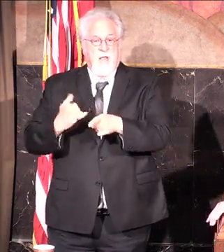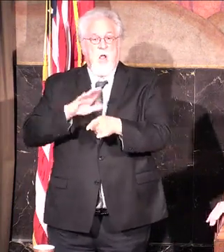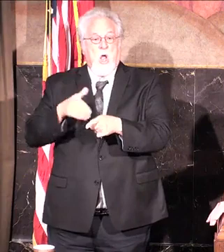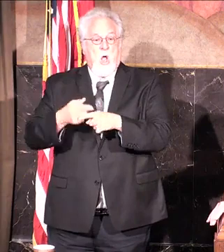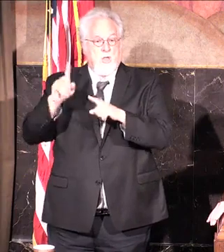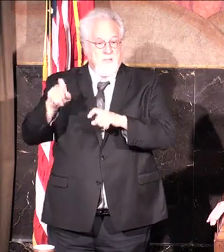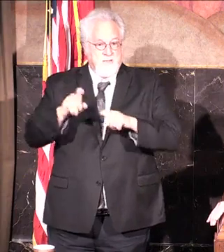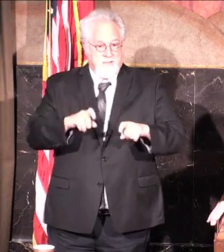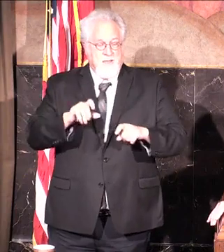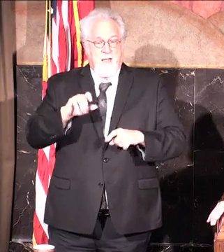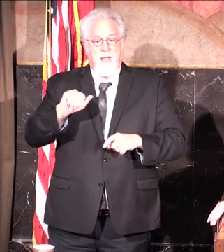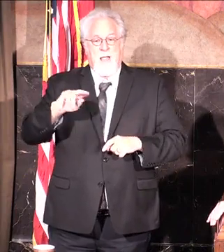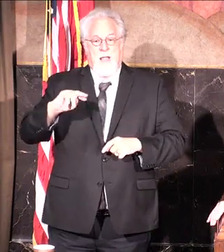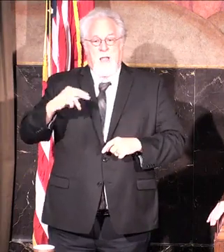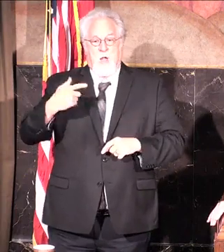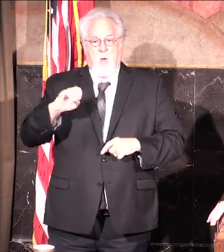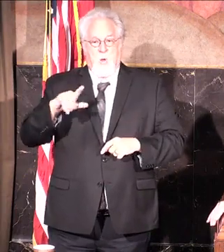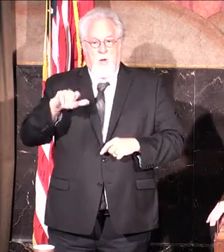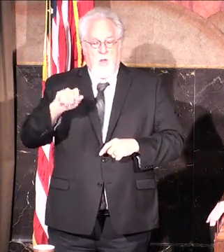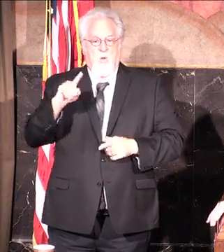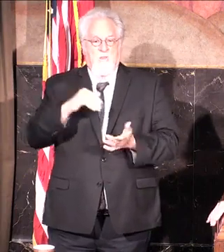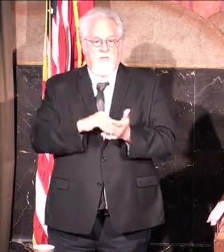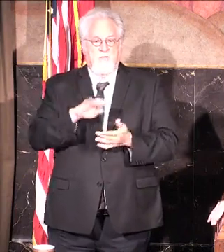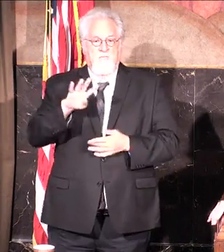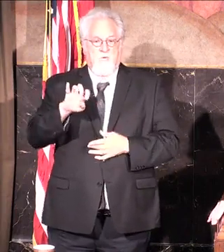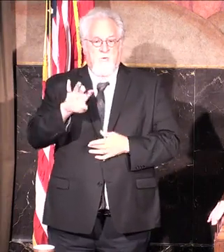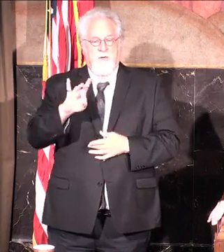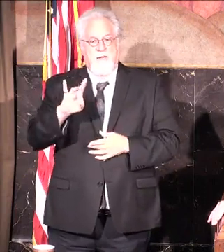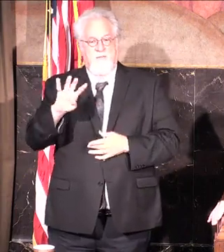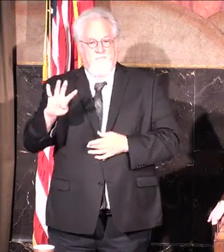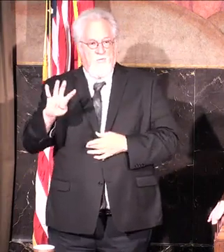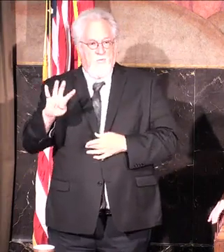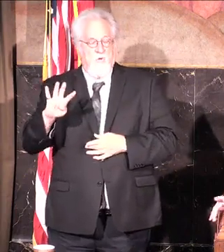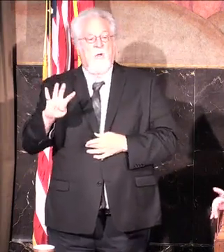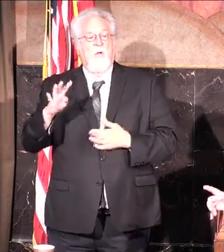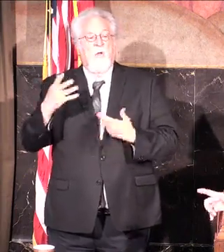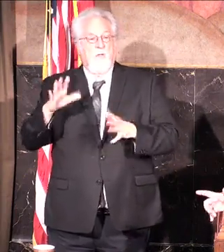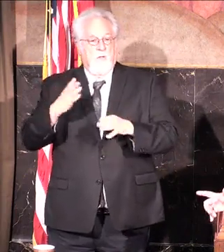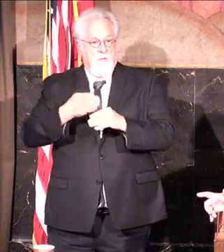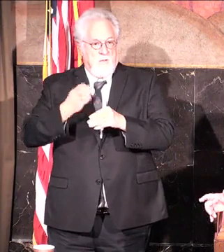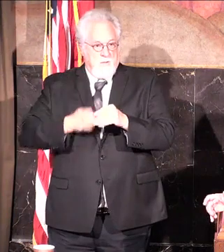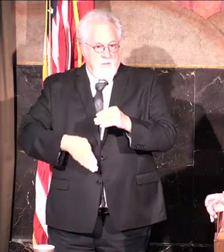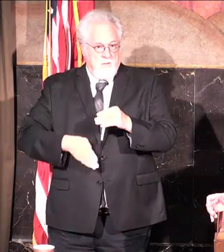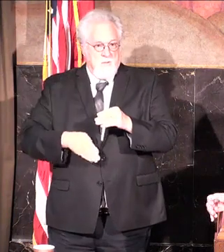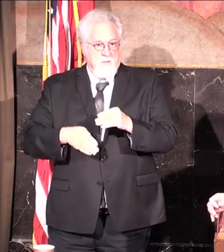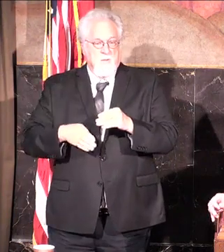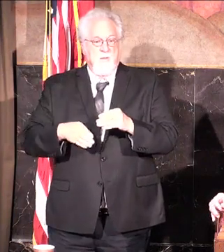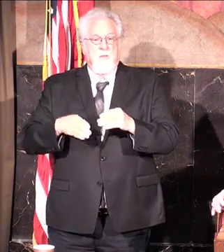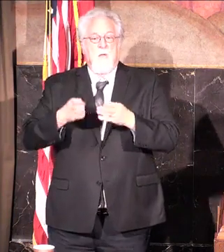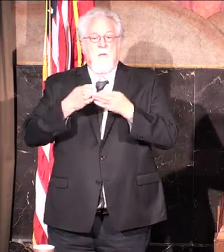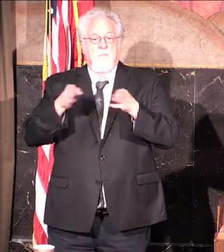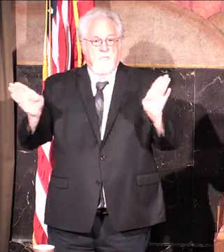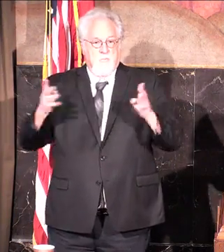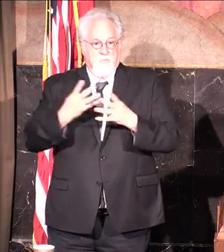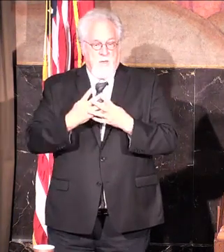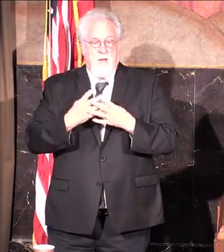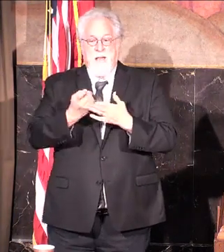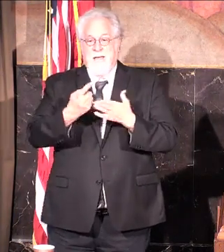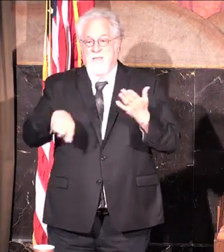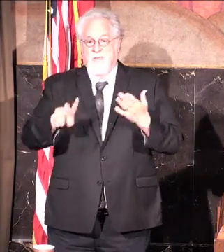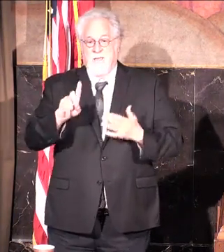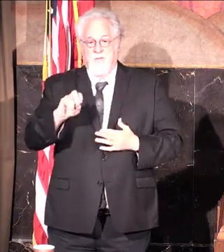testing at Angola, a total of 1,484 tests, have been completed prison-wide. Next week, DOC